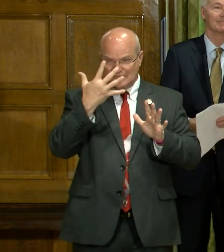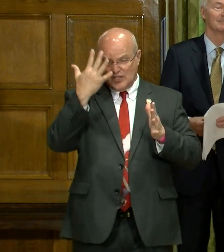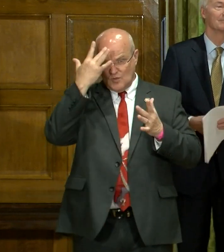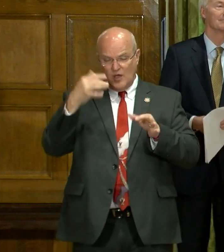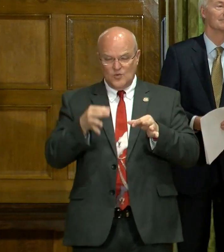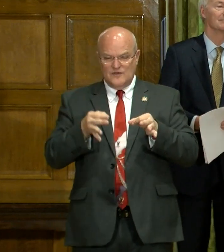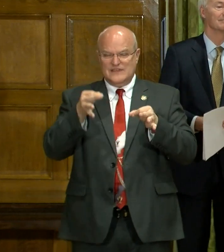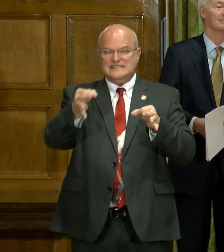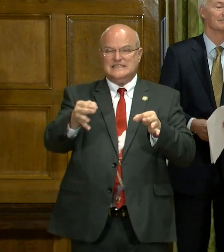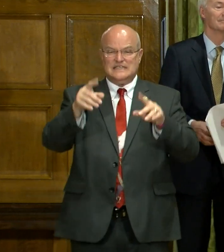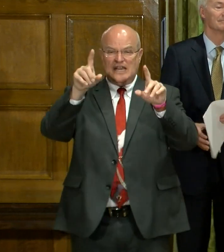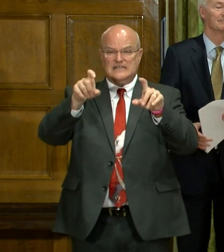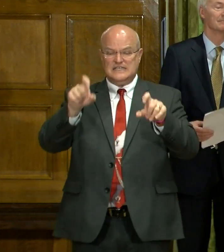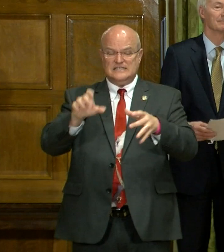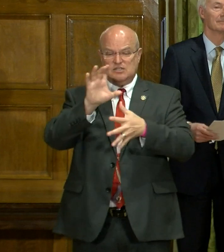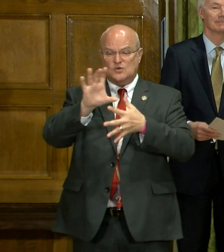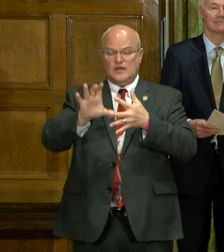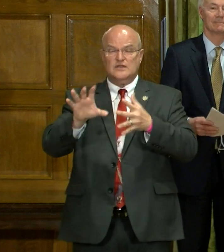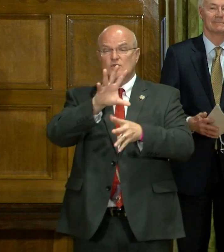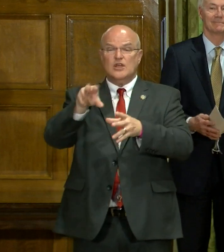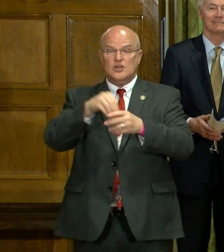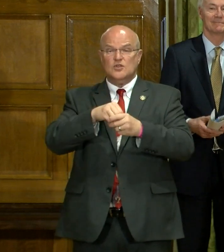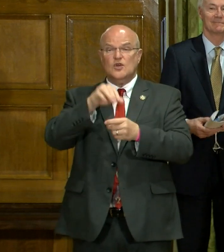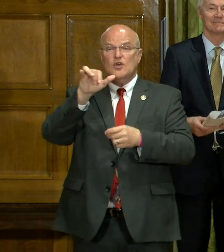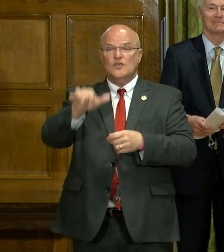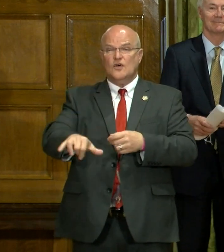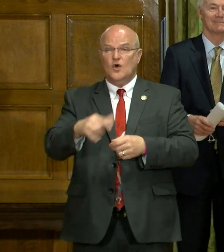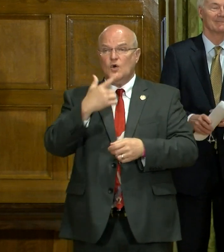we've extended our testing criteria to include